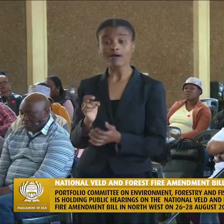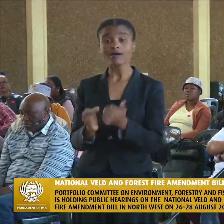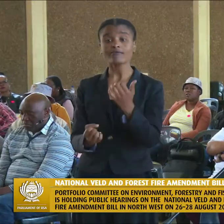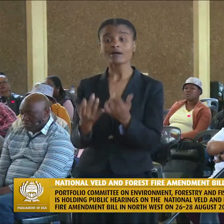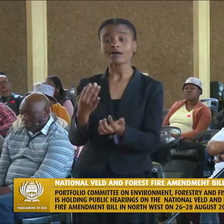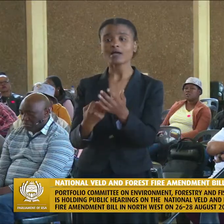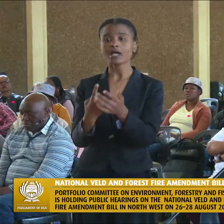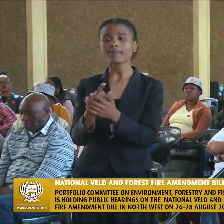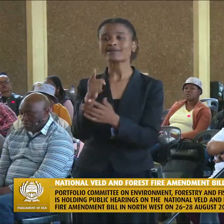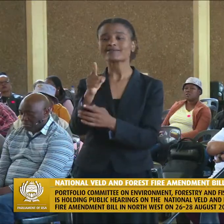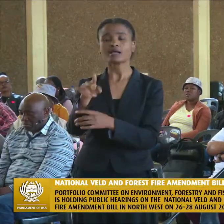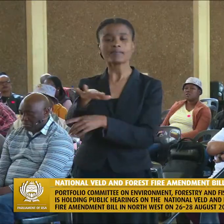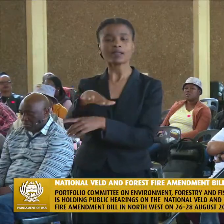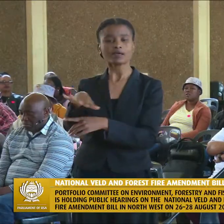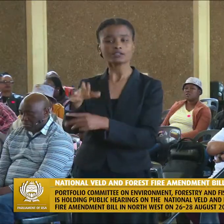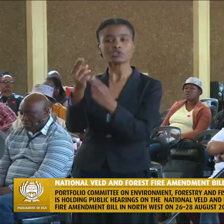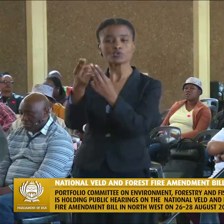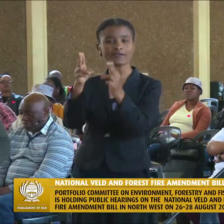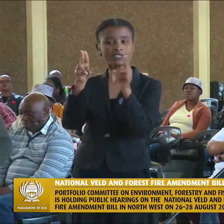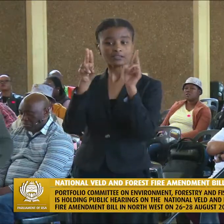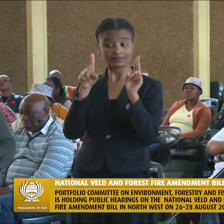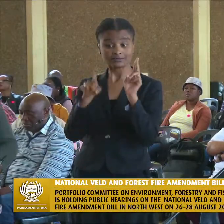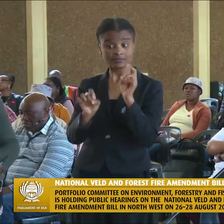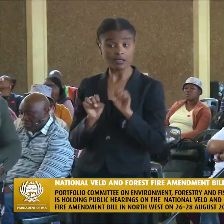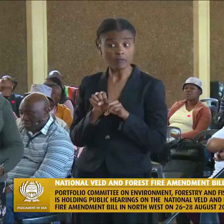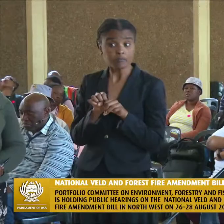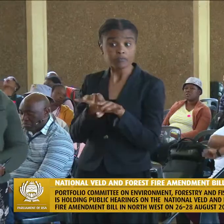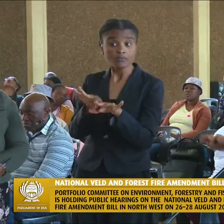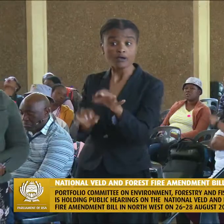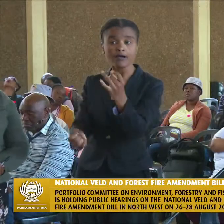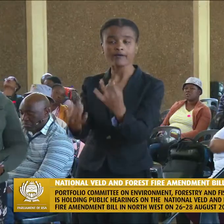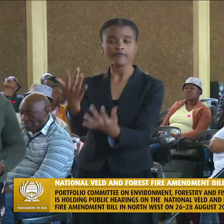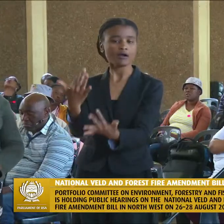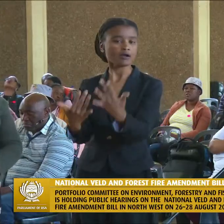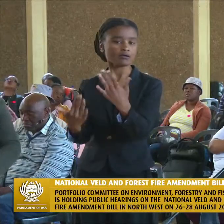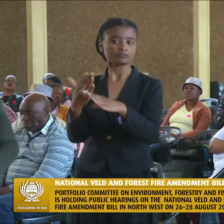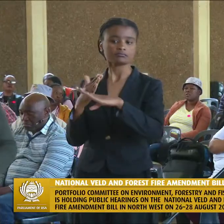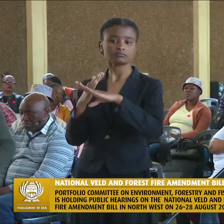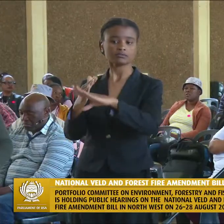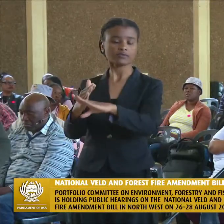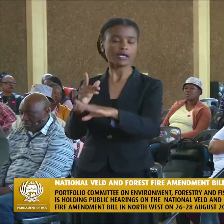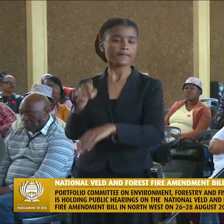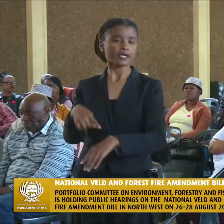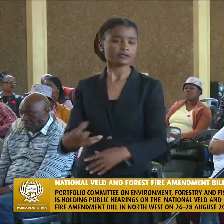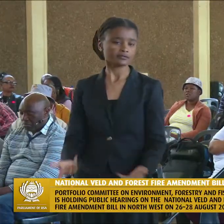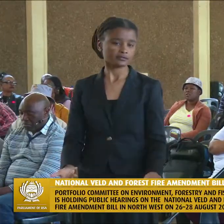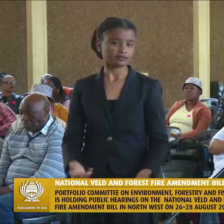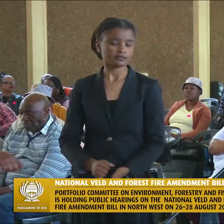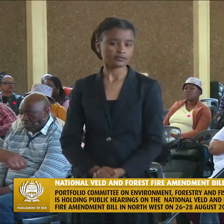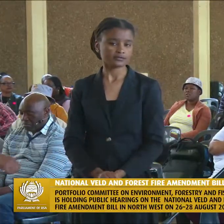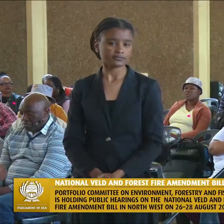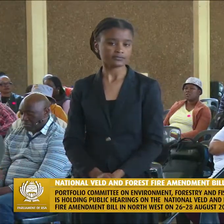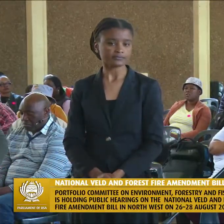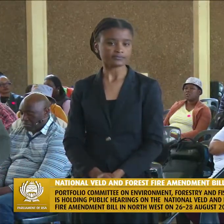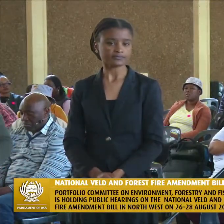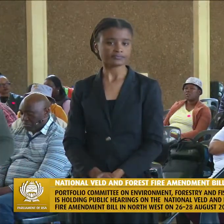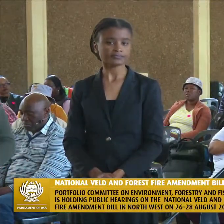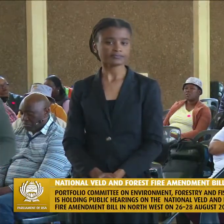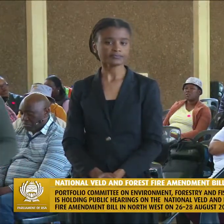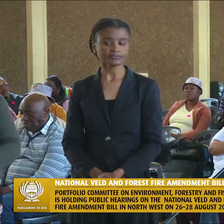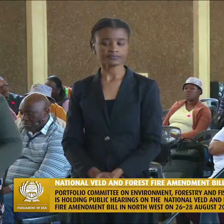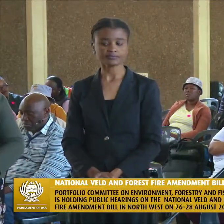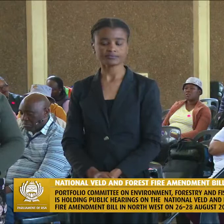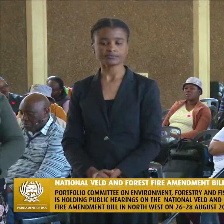we had to make this fire fire breaks to prevent the fire from going reaching the the students as well as